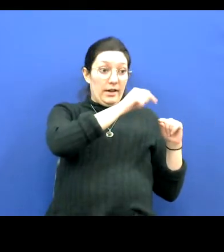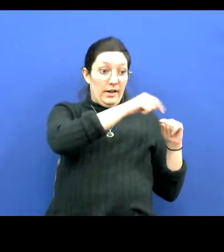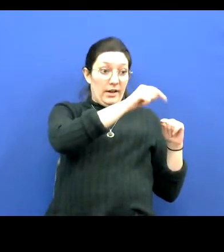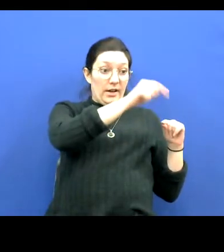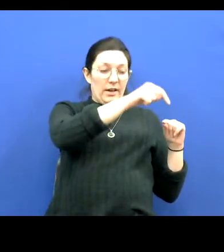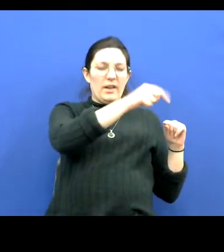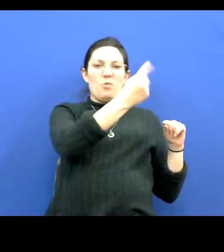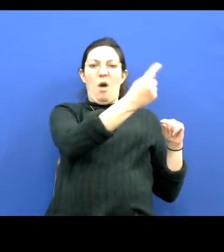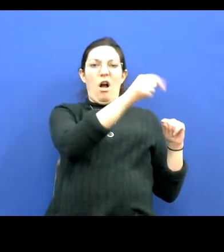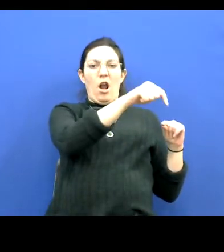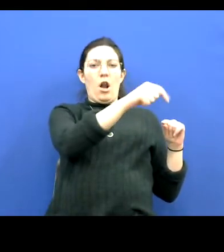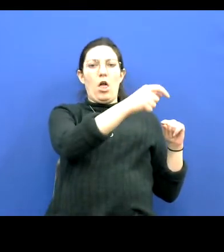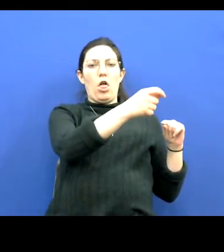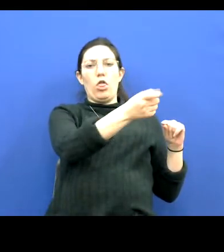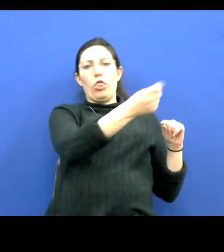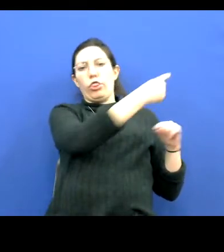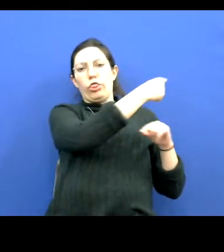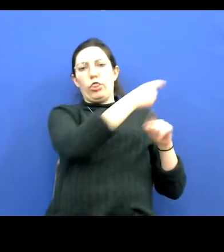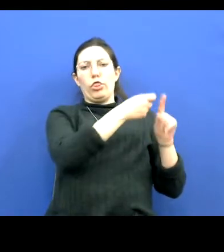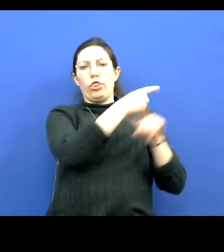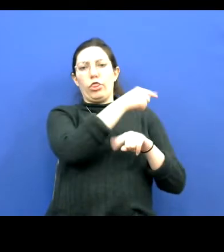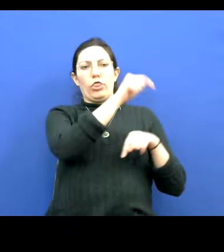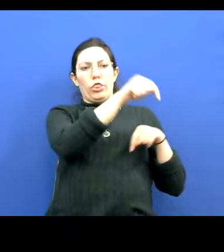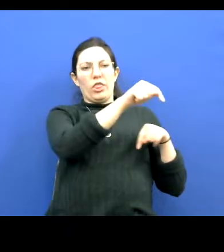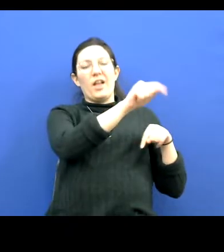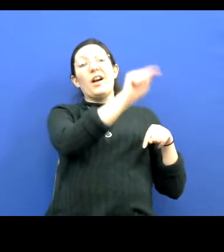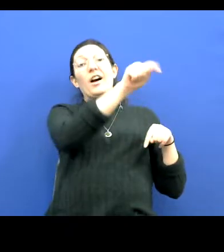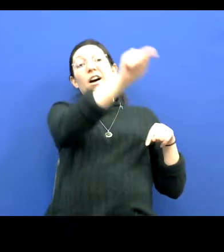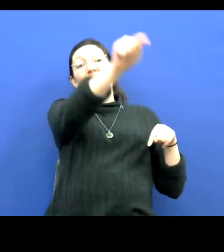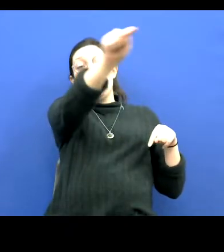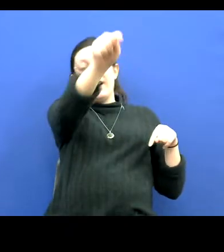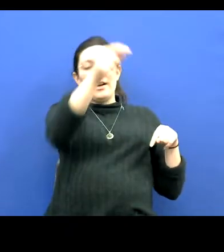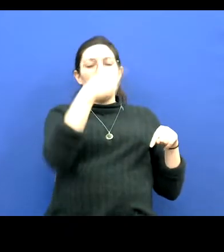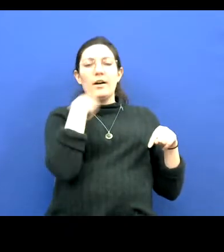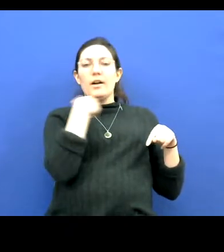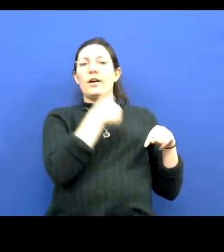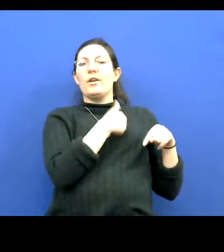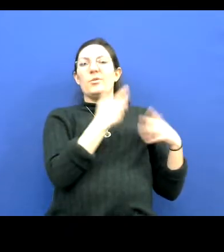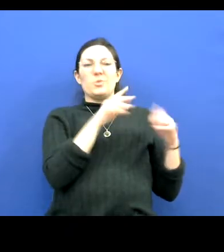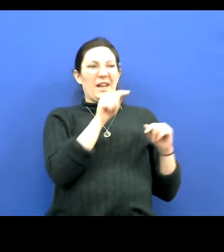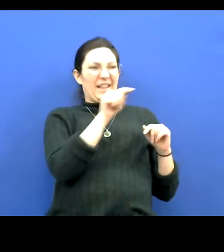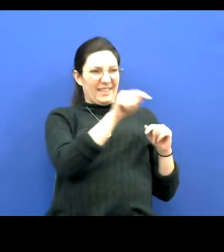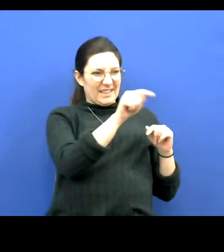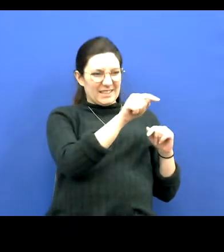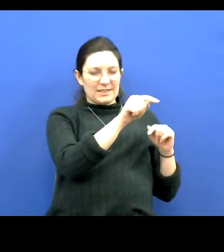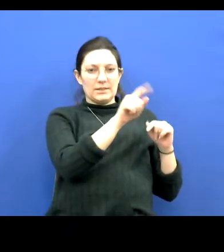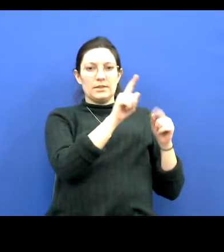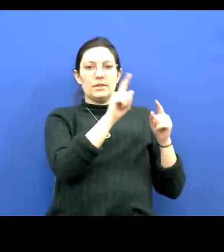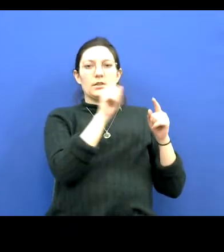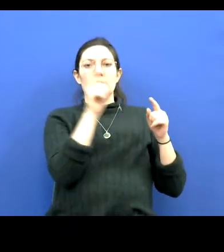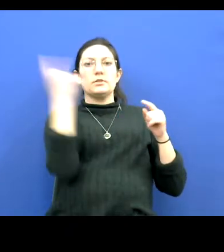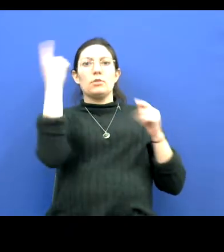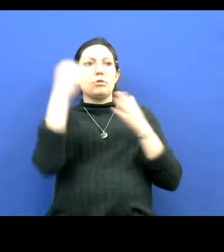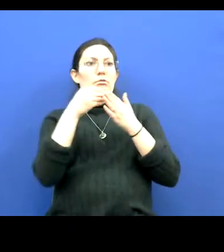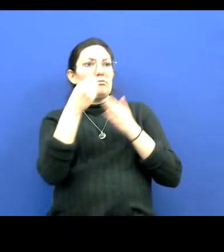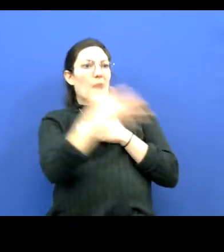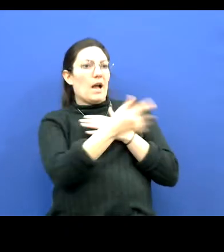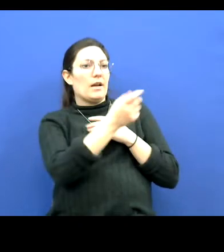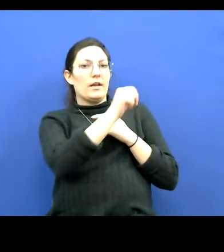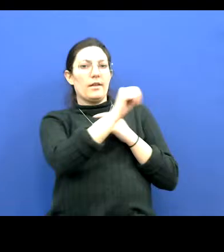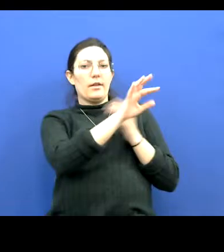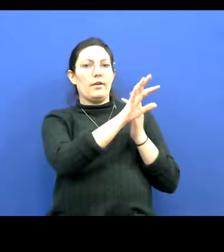to completely detract from the rest of the historic district. There's already this concept